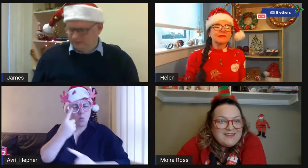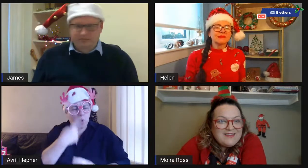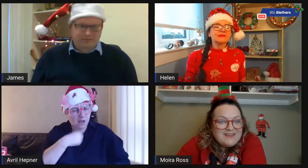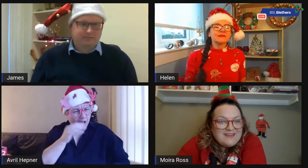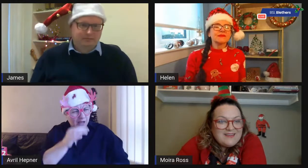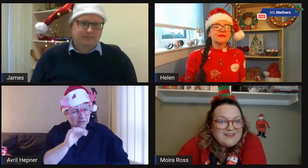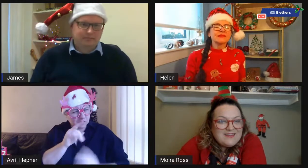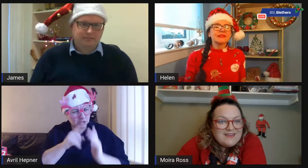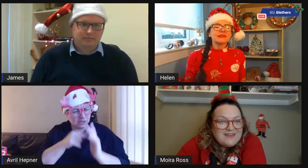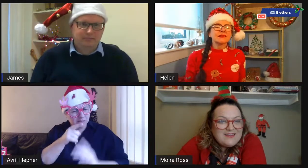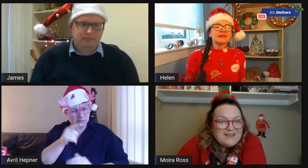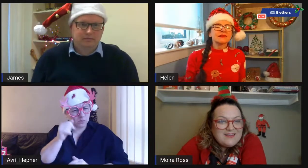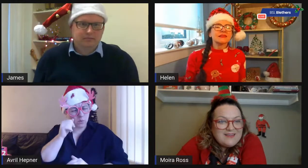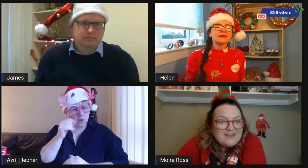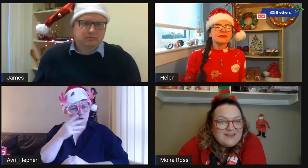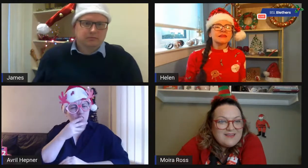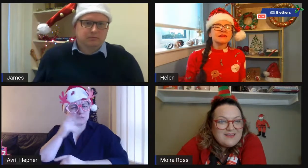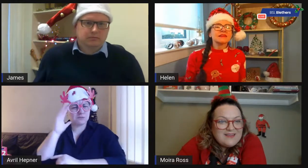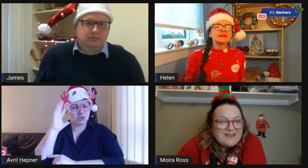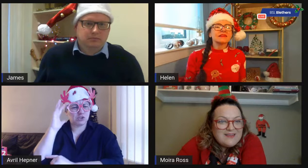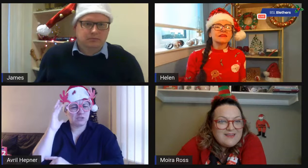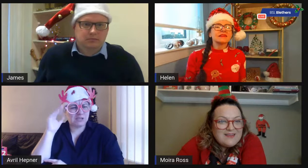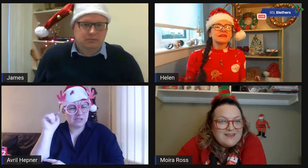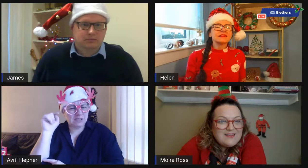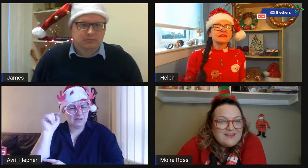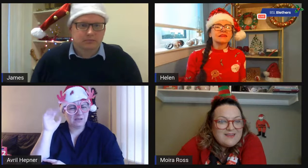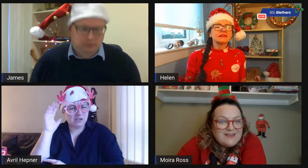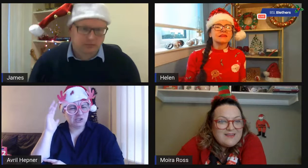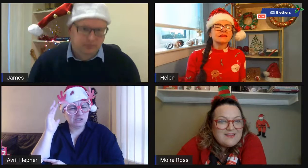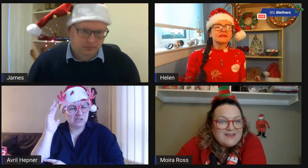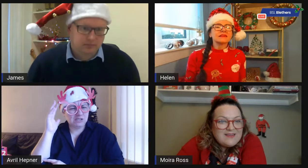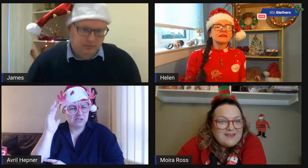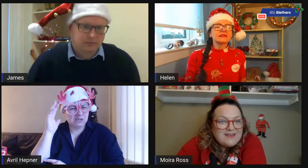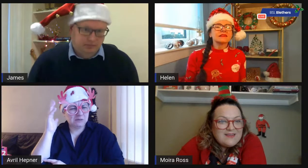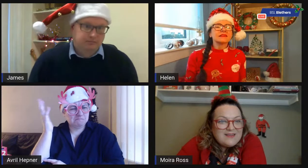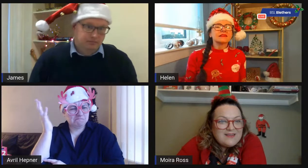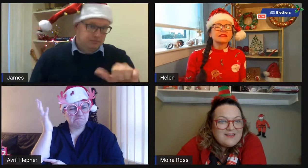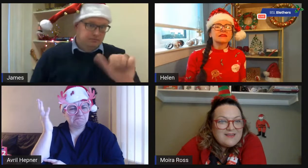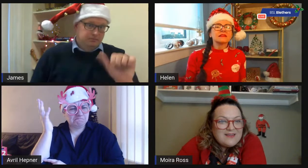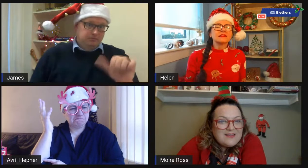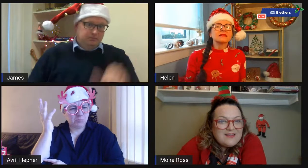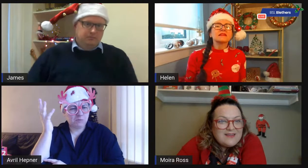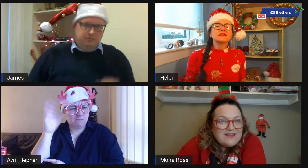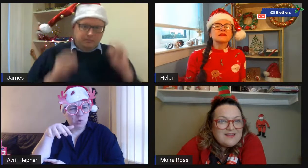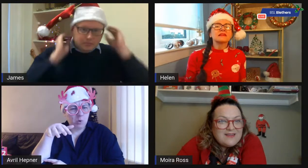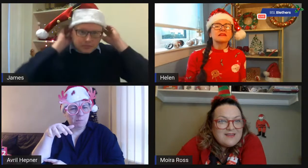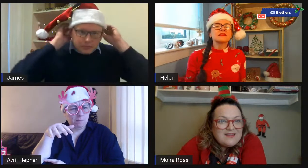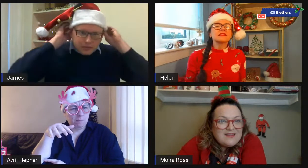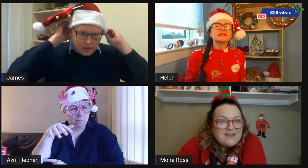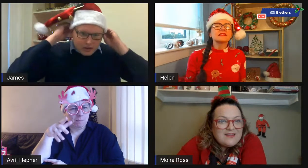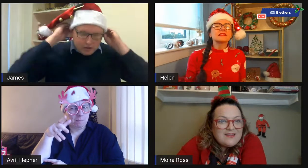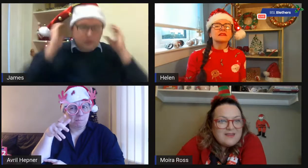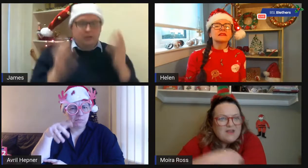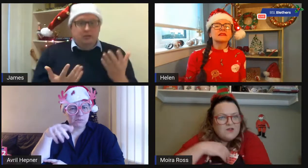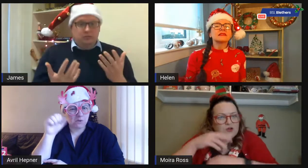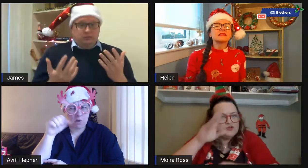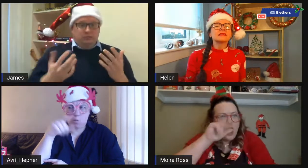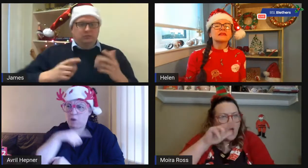I know that there are different traditions, but James, do you know anything about Christmas trees? Where does that tradition come from? Well,